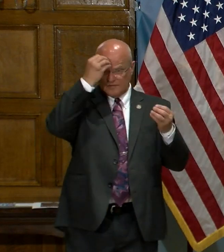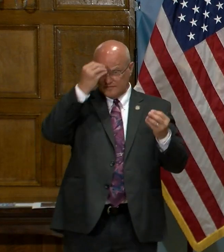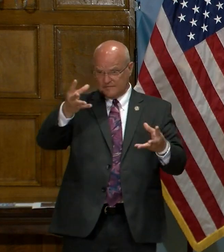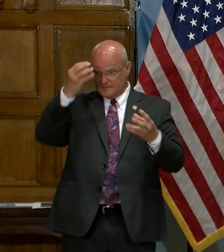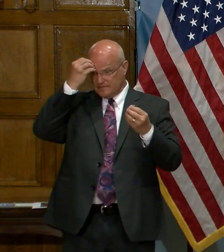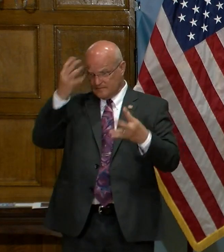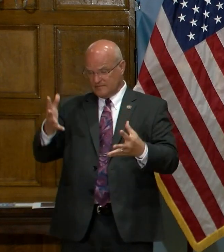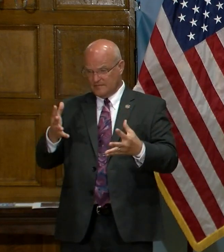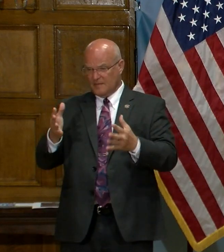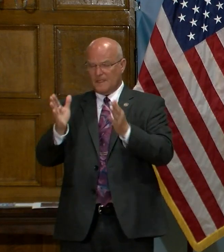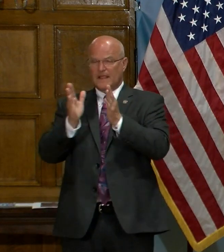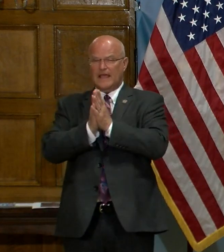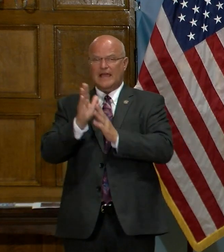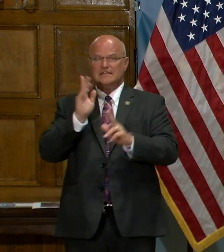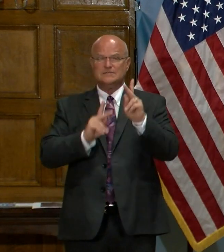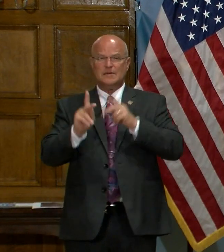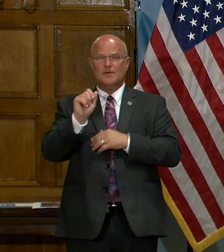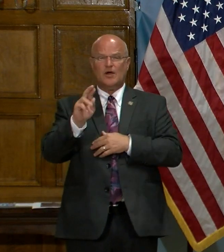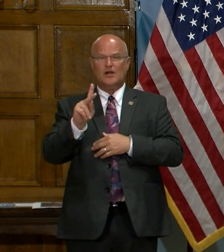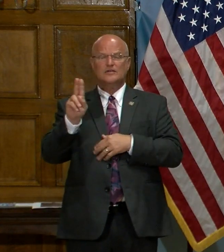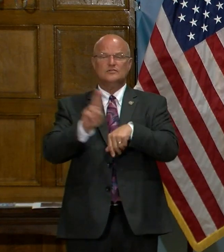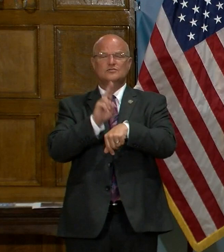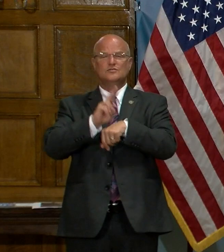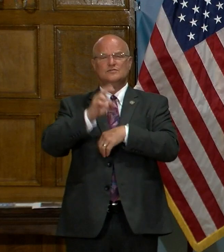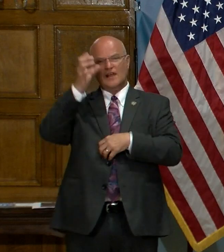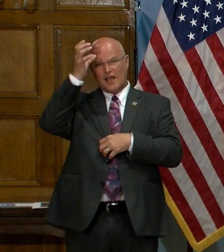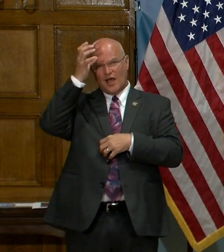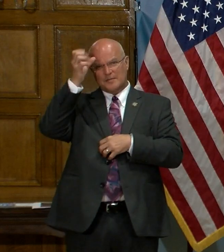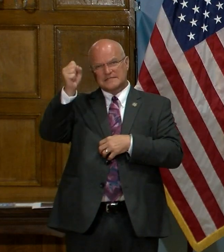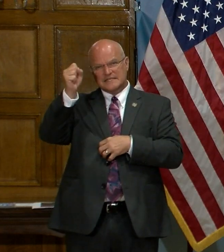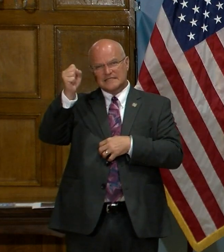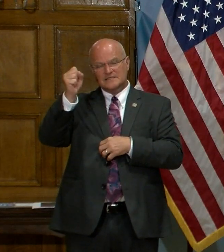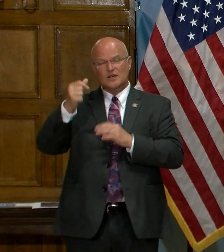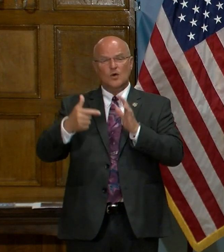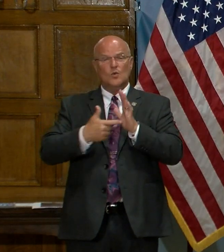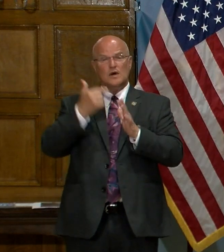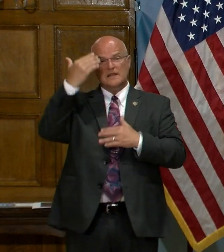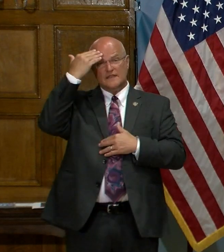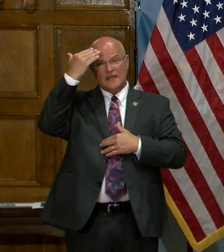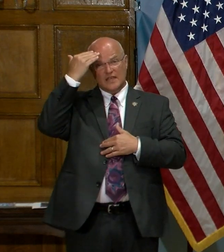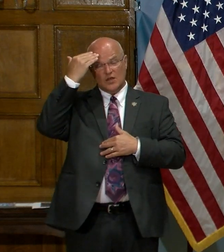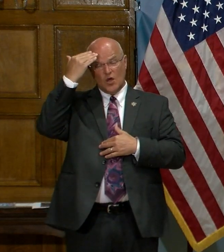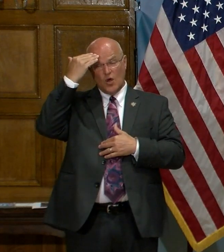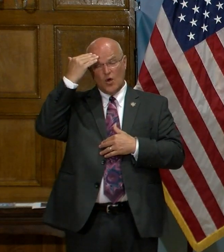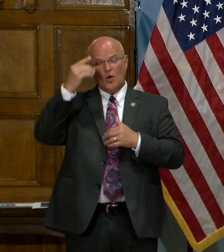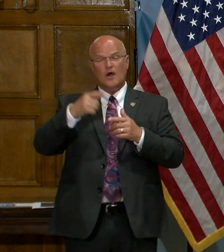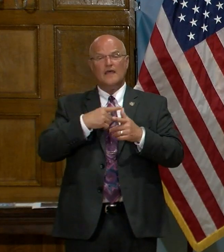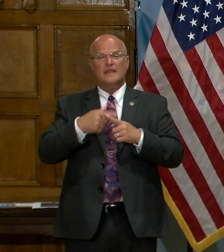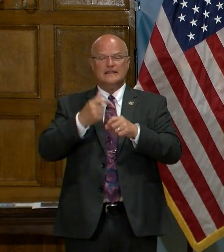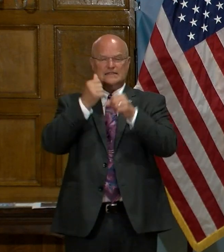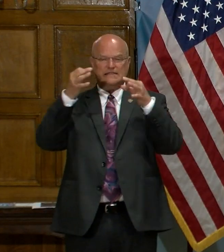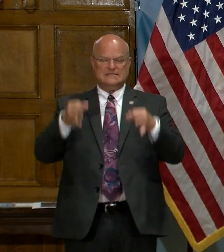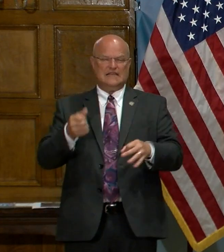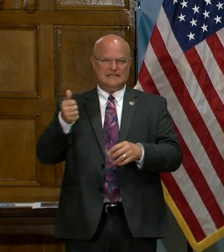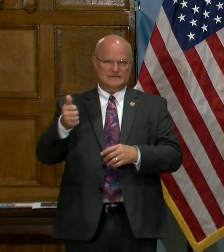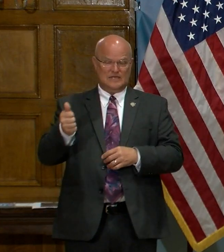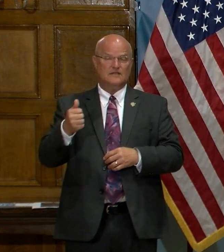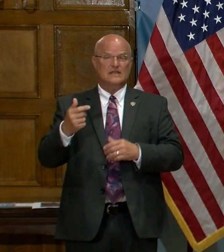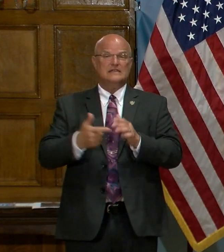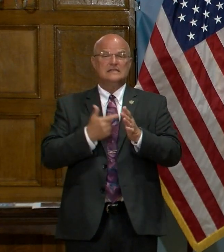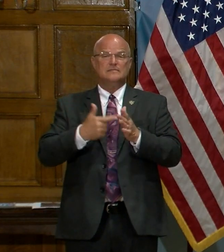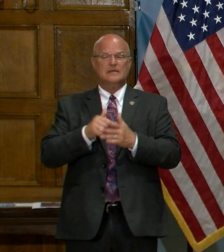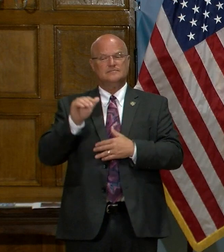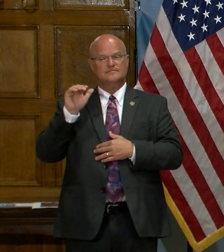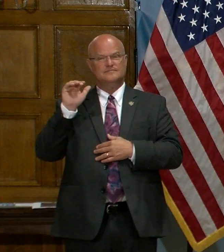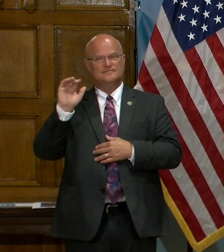and let's ask Arkansans to use their common sense. And once they know, by and large, they make good decisions. Sometimes we have